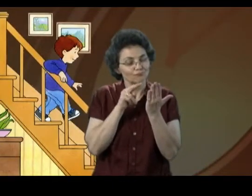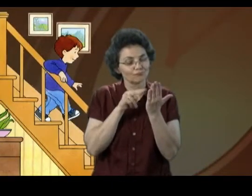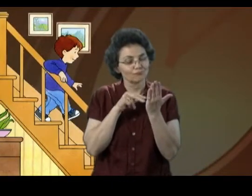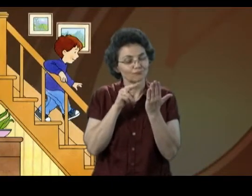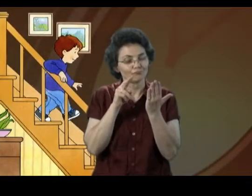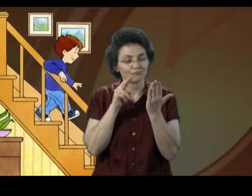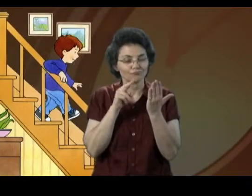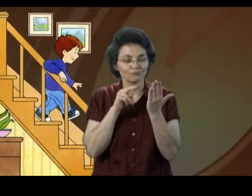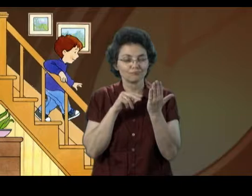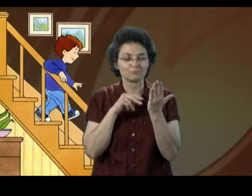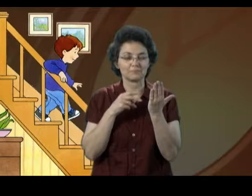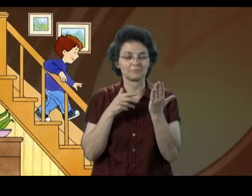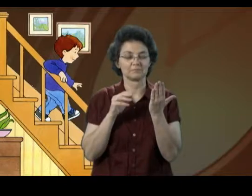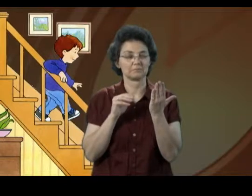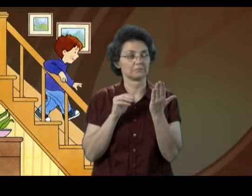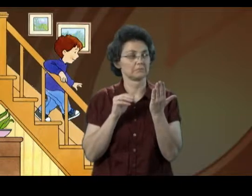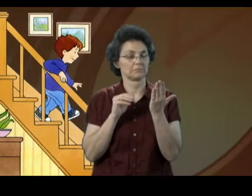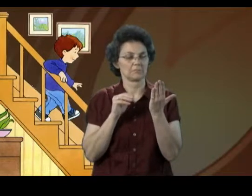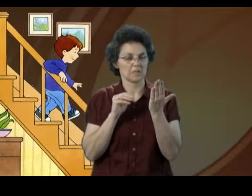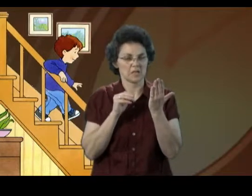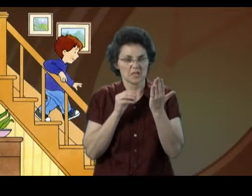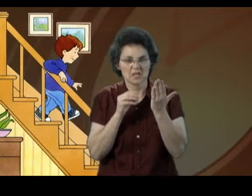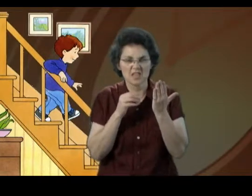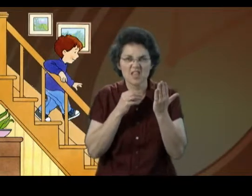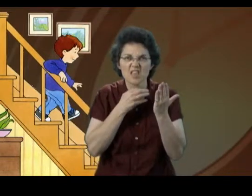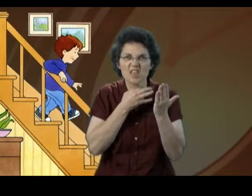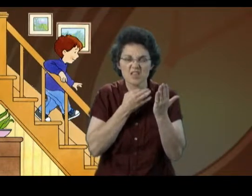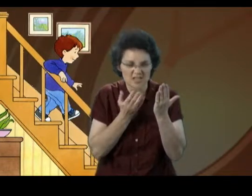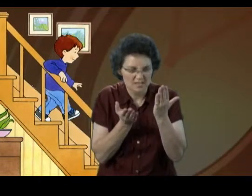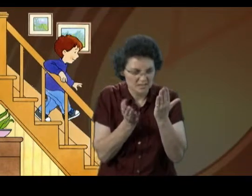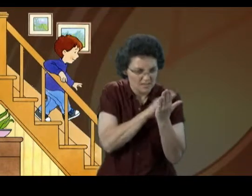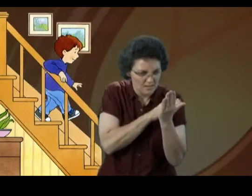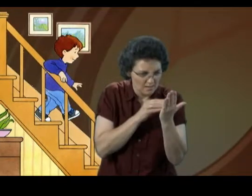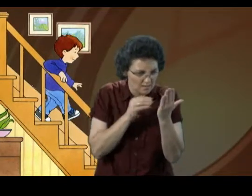Fred read that page. And the next one.